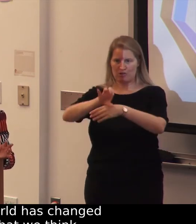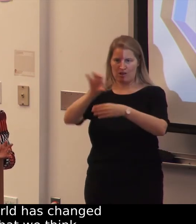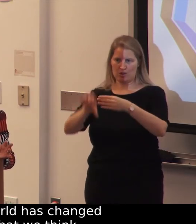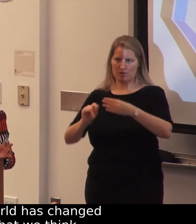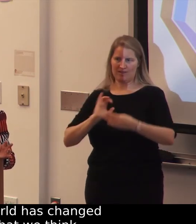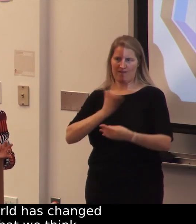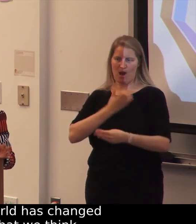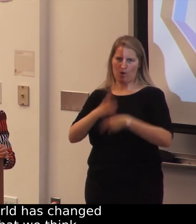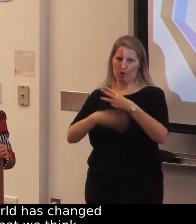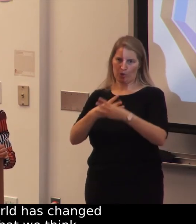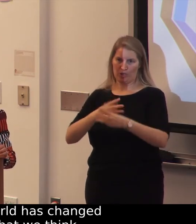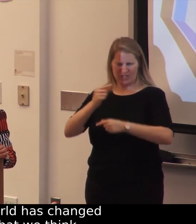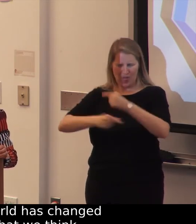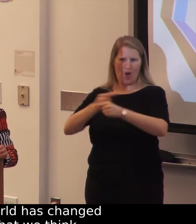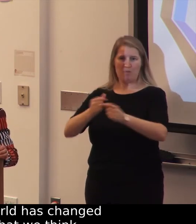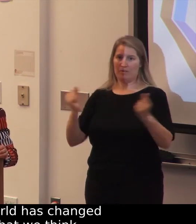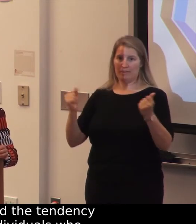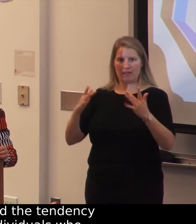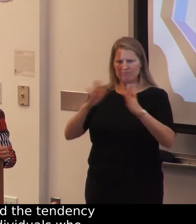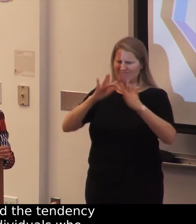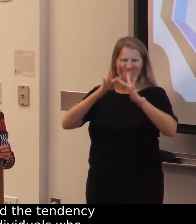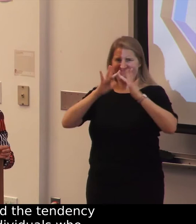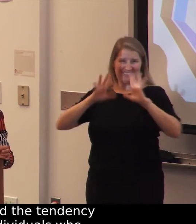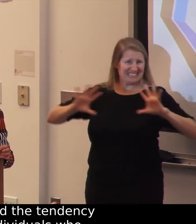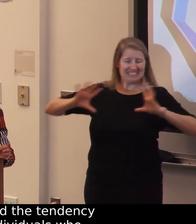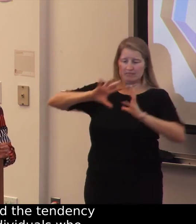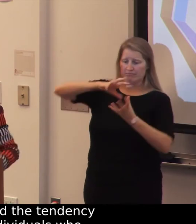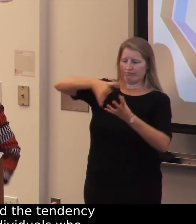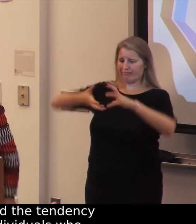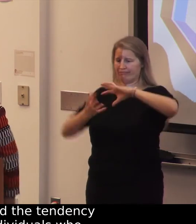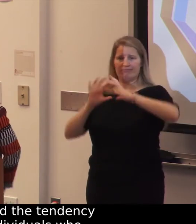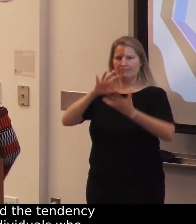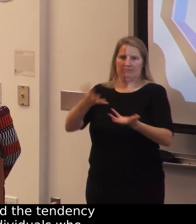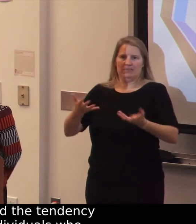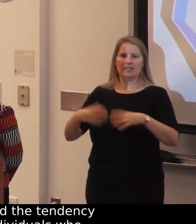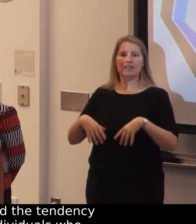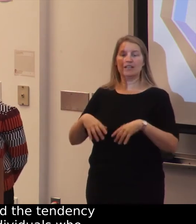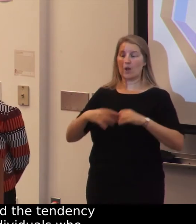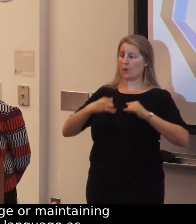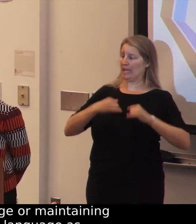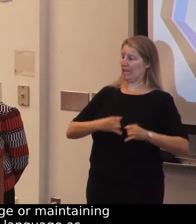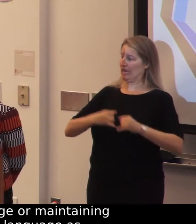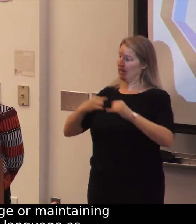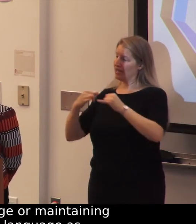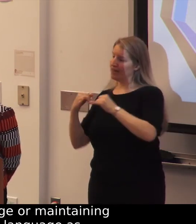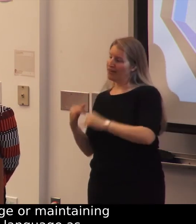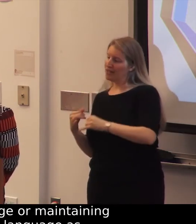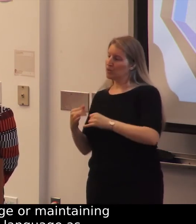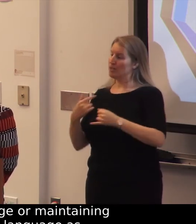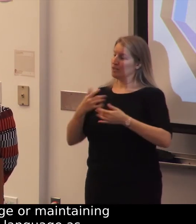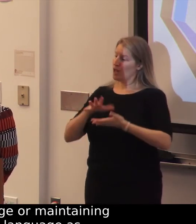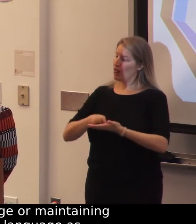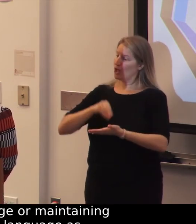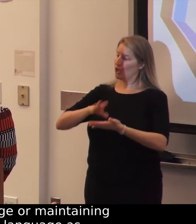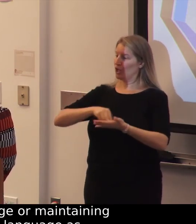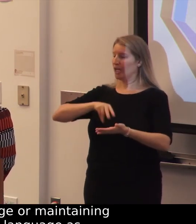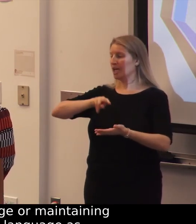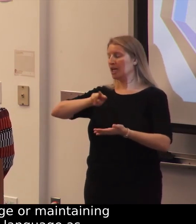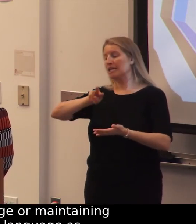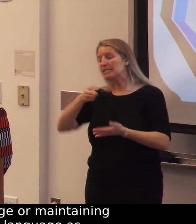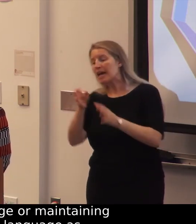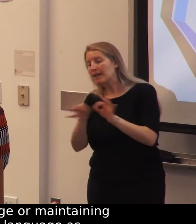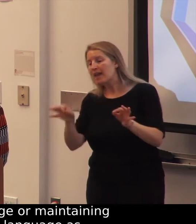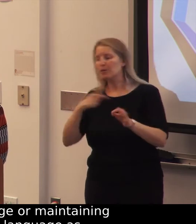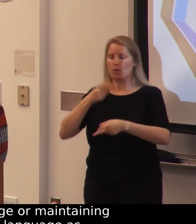has changed the way that we think about that, and we've rejected the tendency to view individuals who are acquiring a second language or maintaining